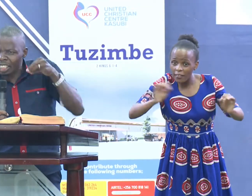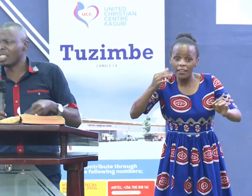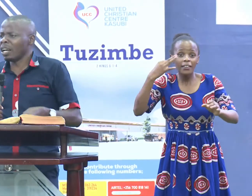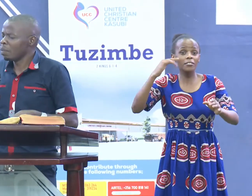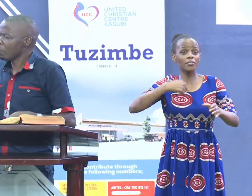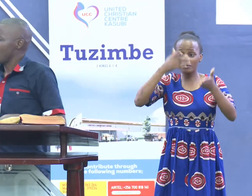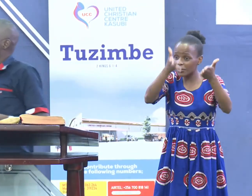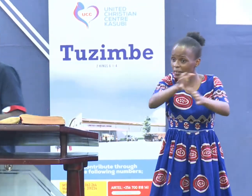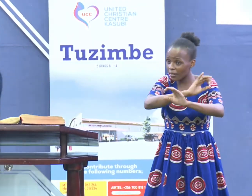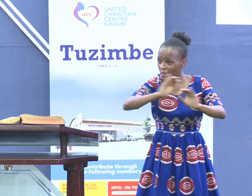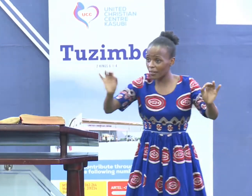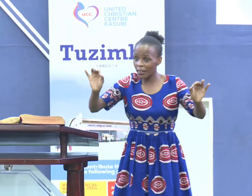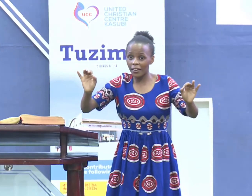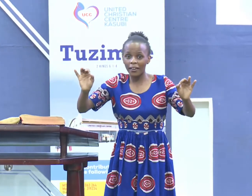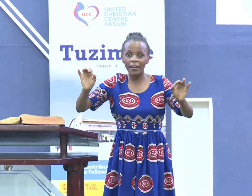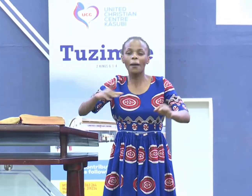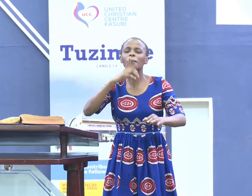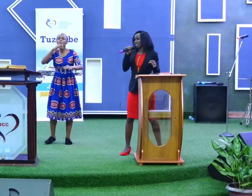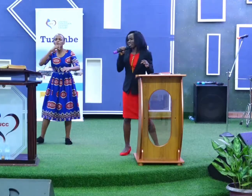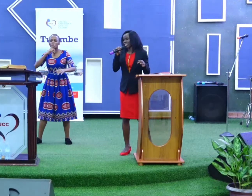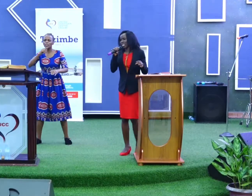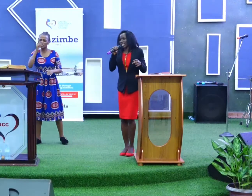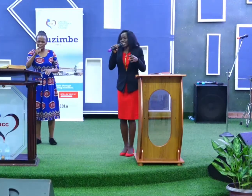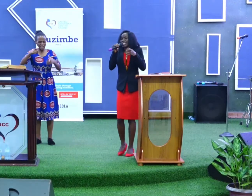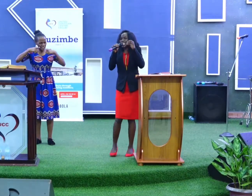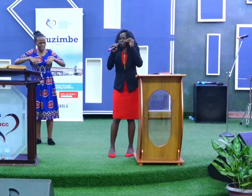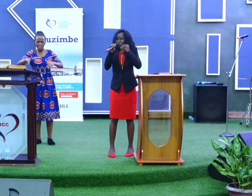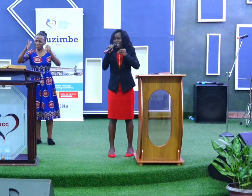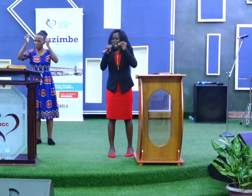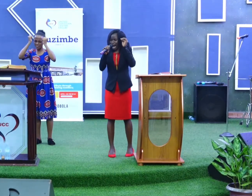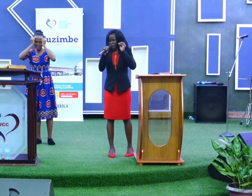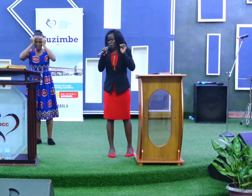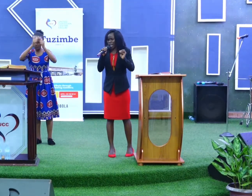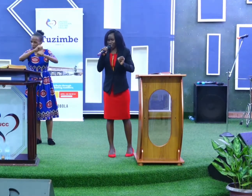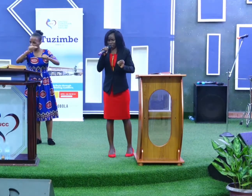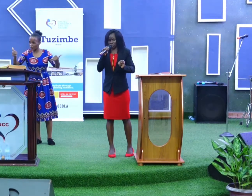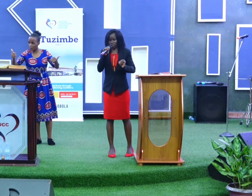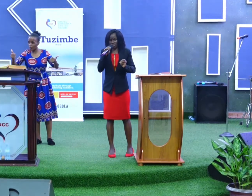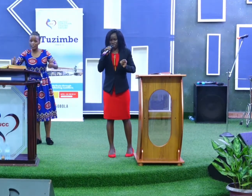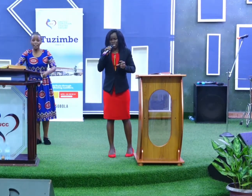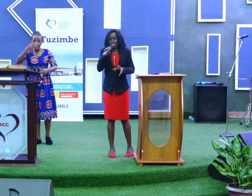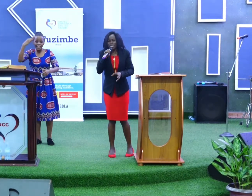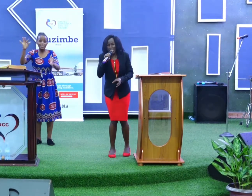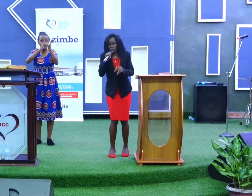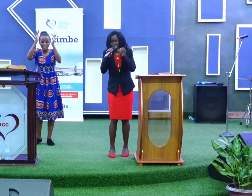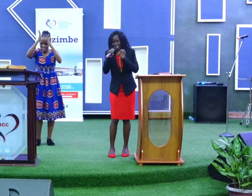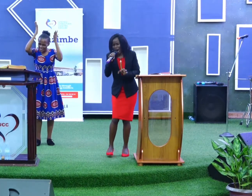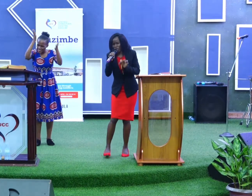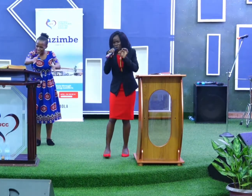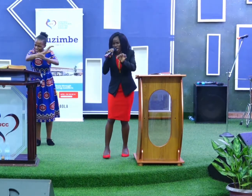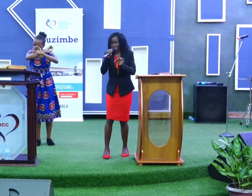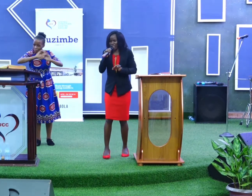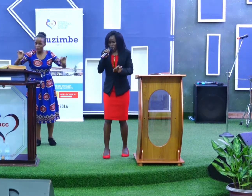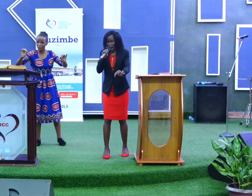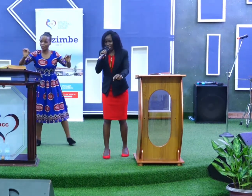without me, let it be a upon us. Awatali Yesu Christo. That